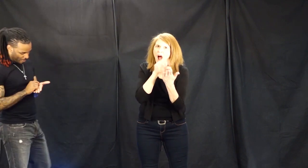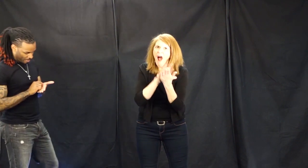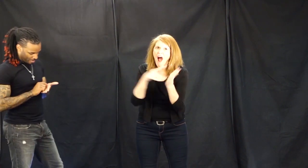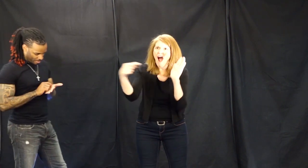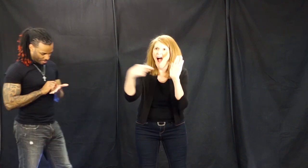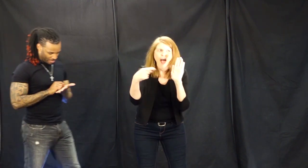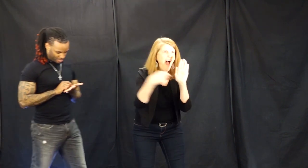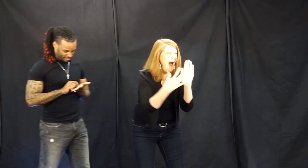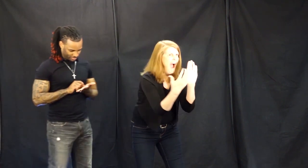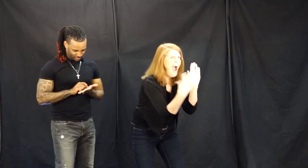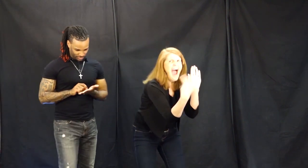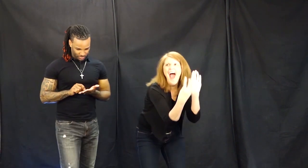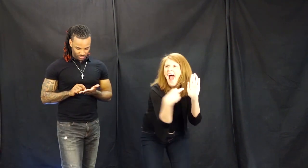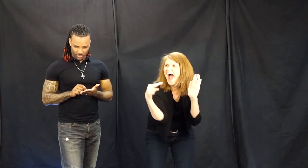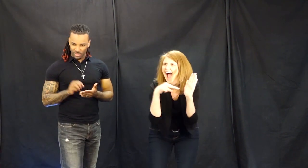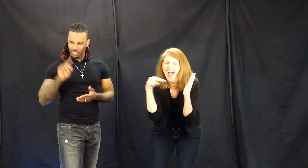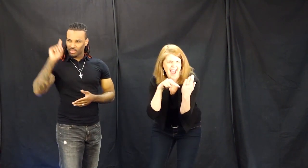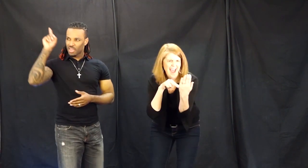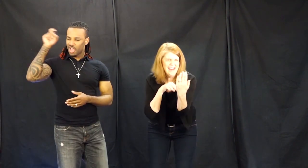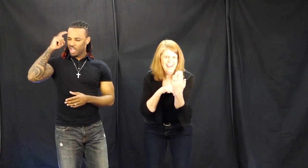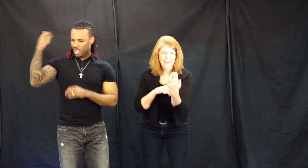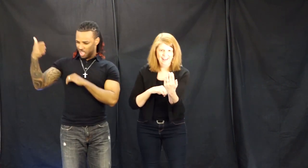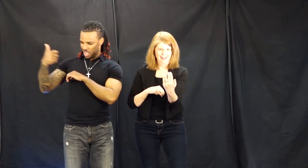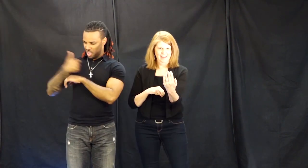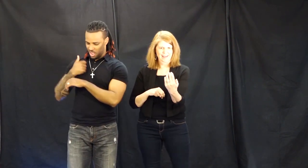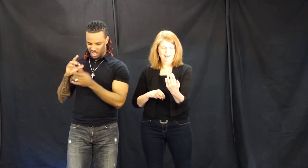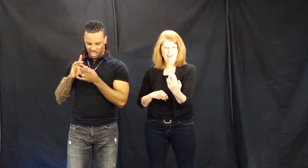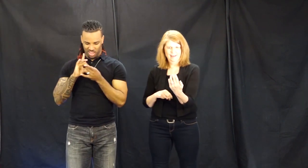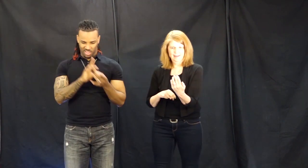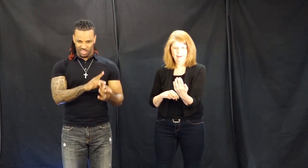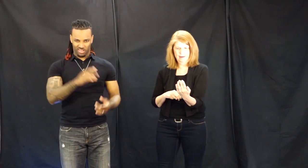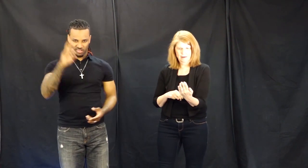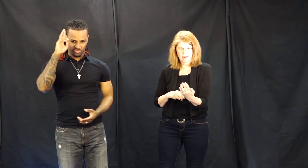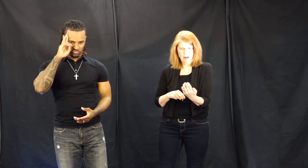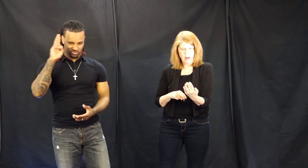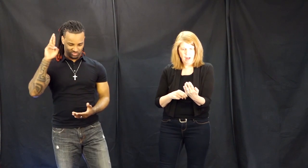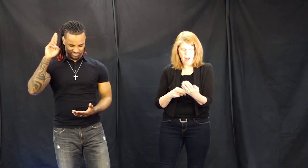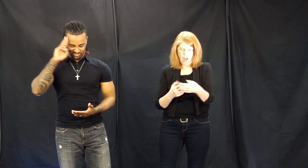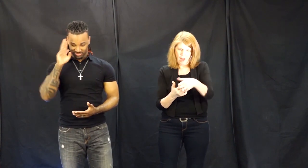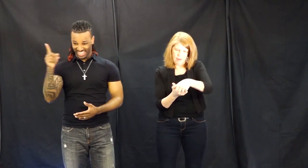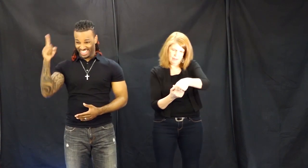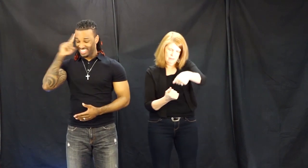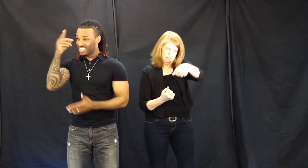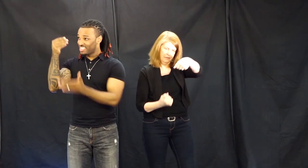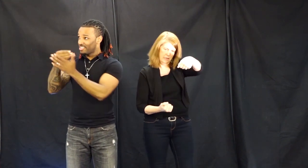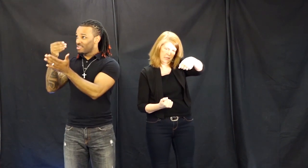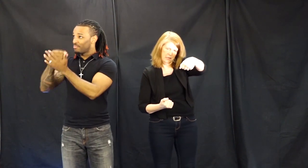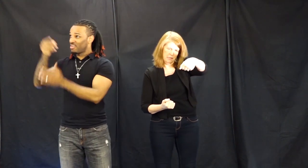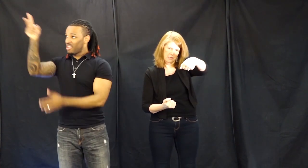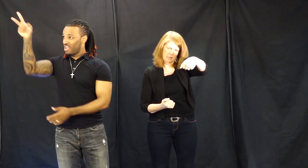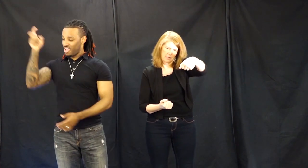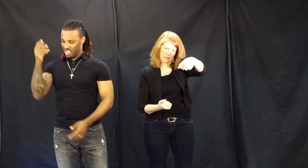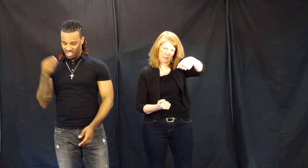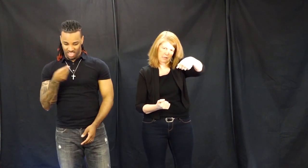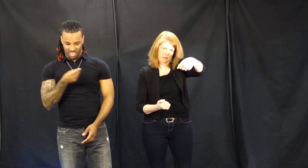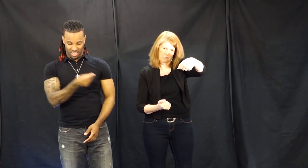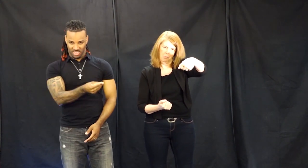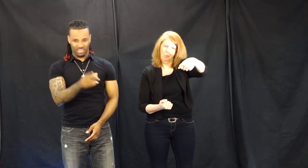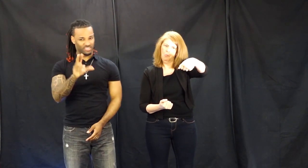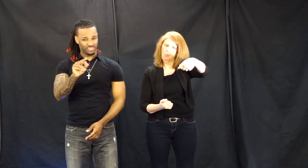there. Highlights. The charge against me is a connection with one James Reynolds for purposes of improper speculation. My